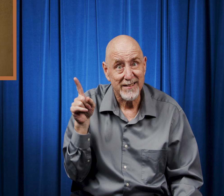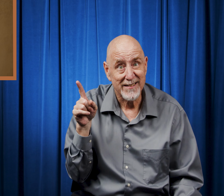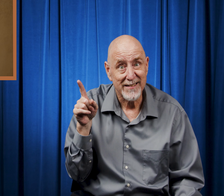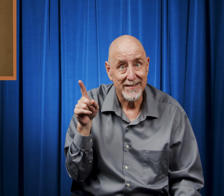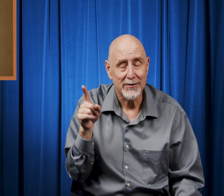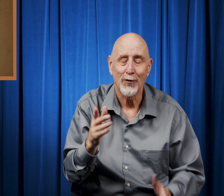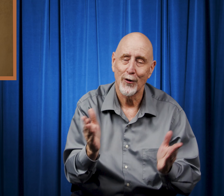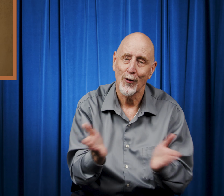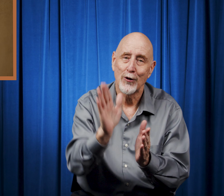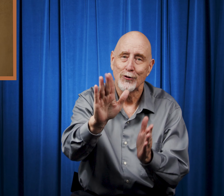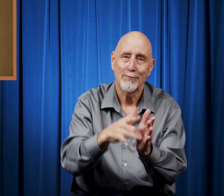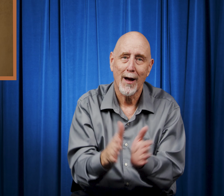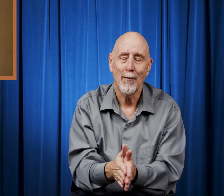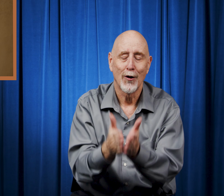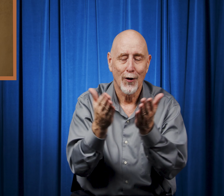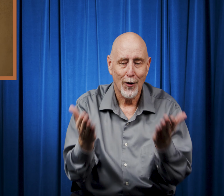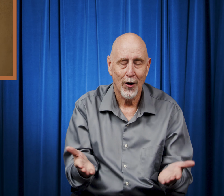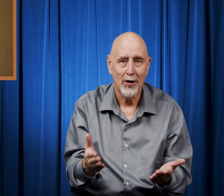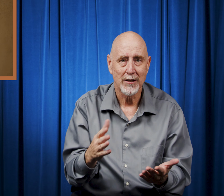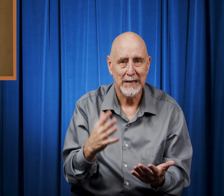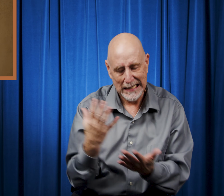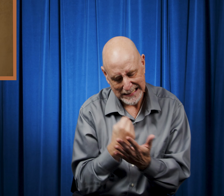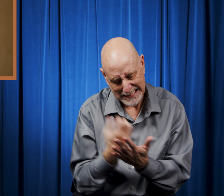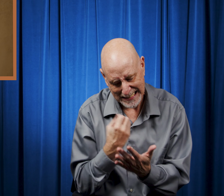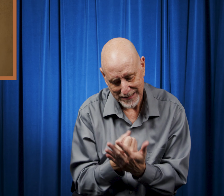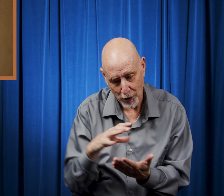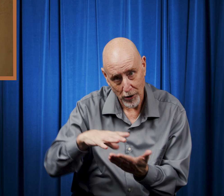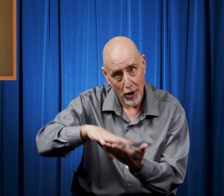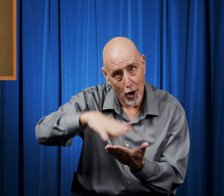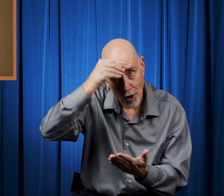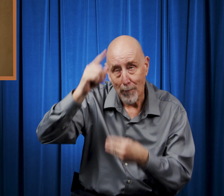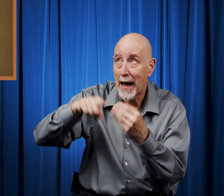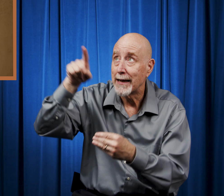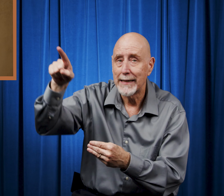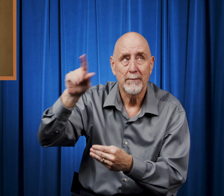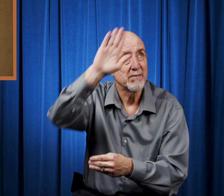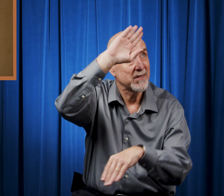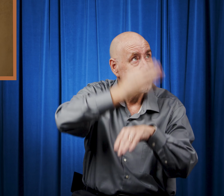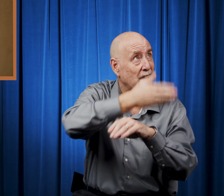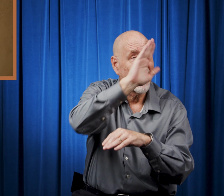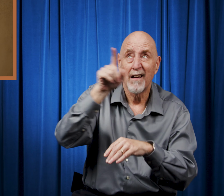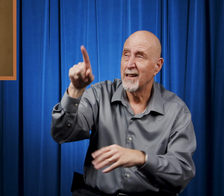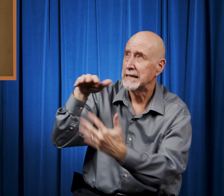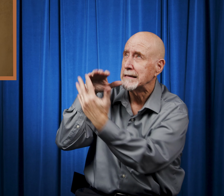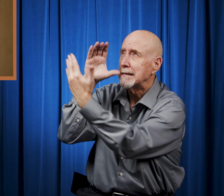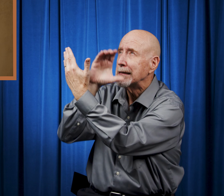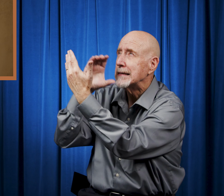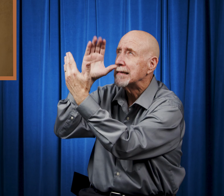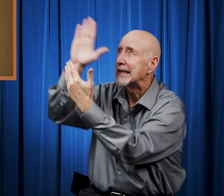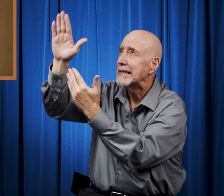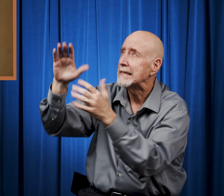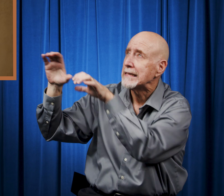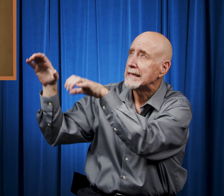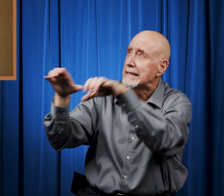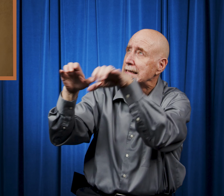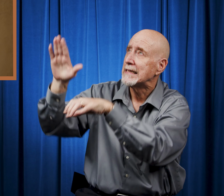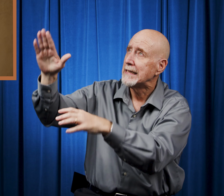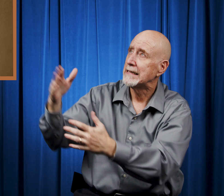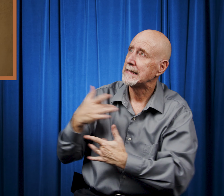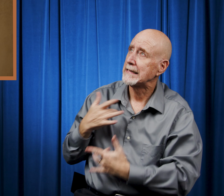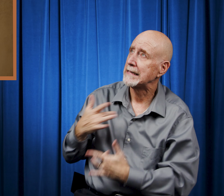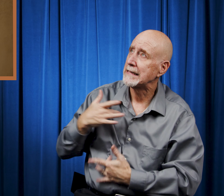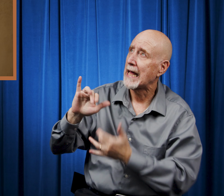learn about Jesus. So I encourage you to open up your Bible and get to know the Son of God and observe his actions, take note of his